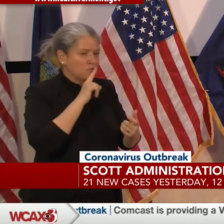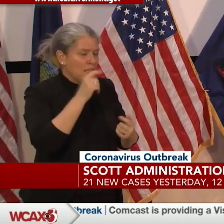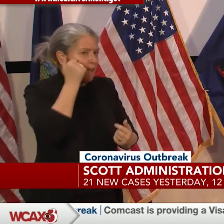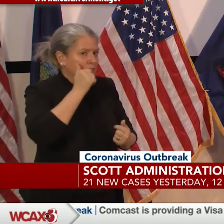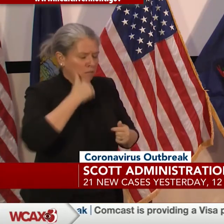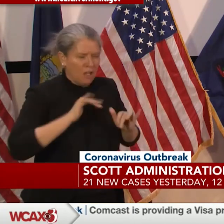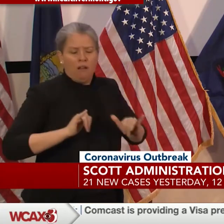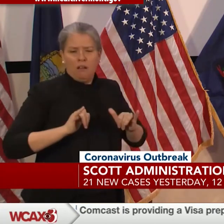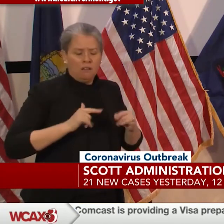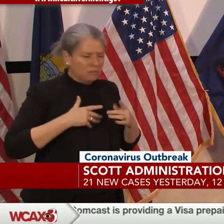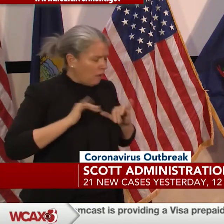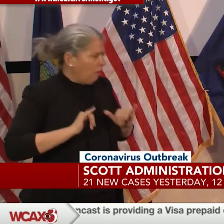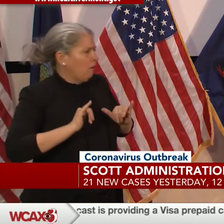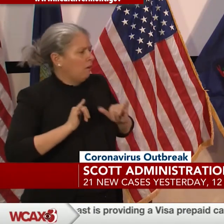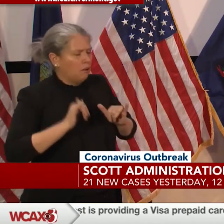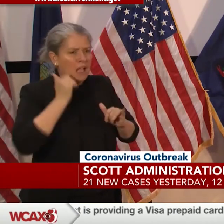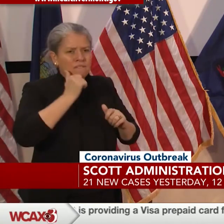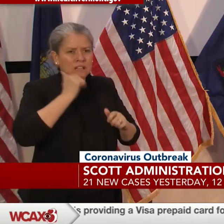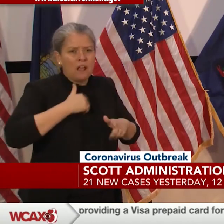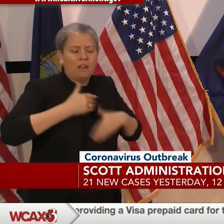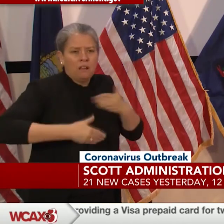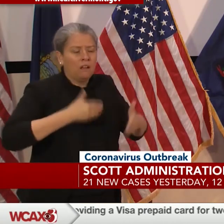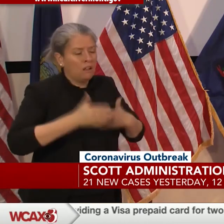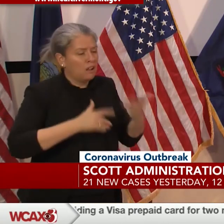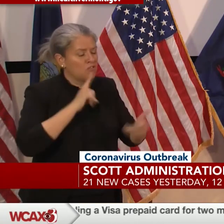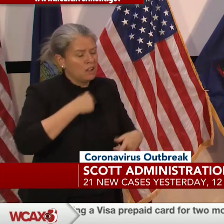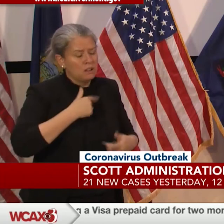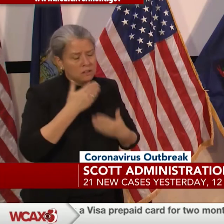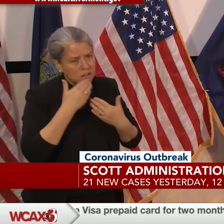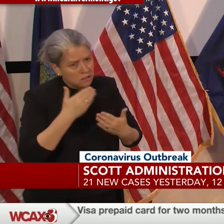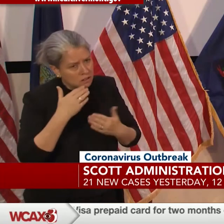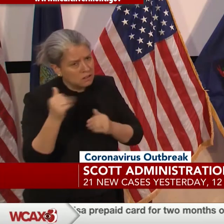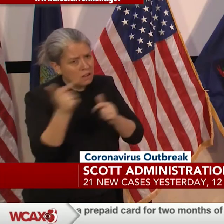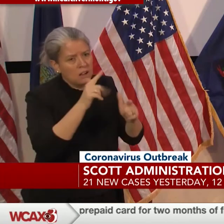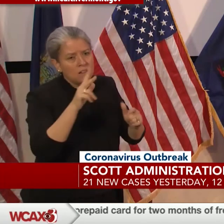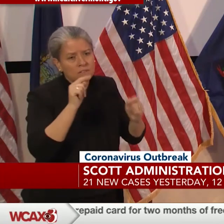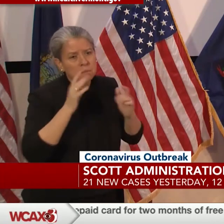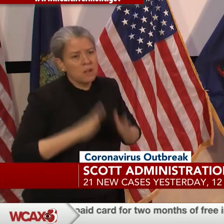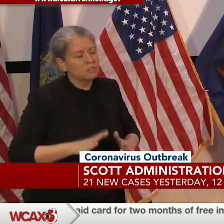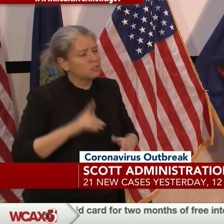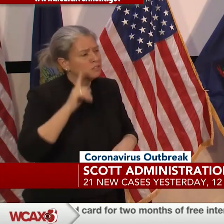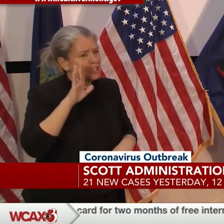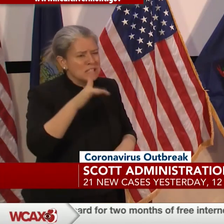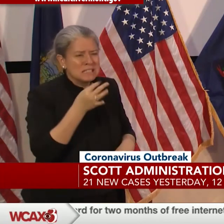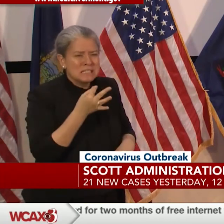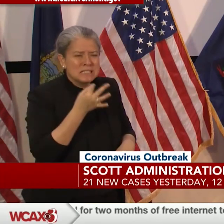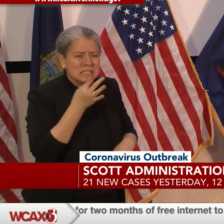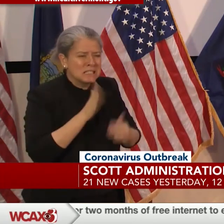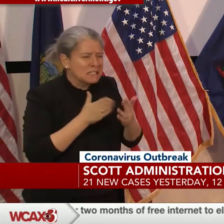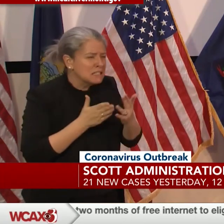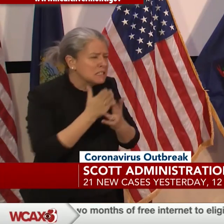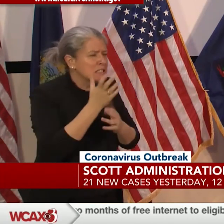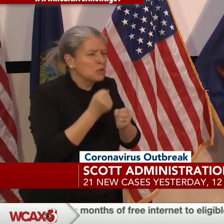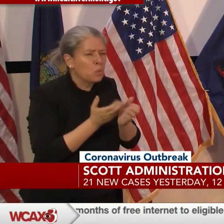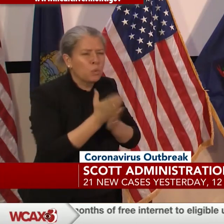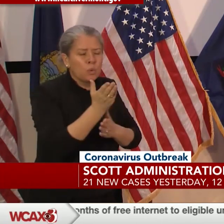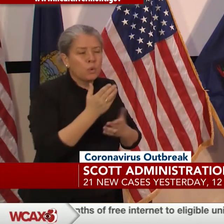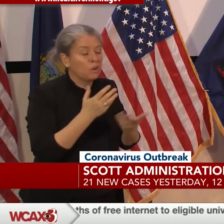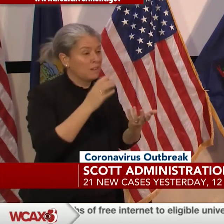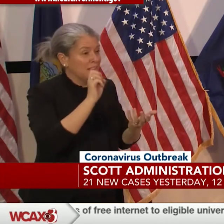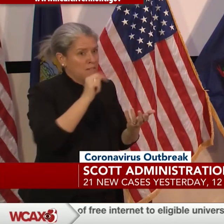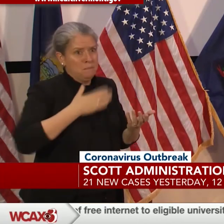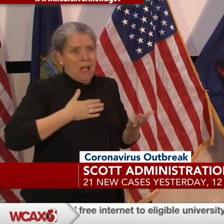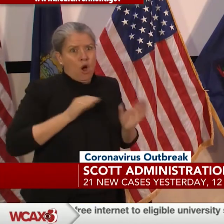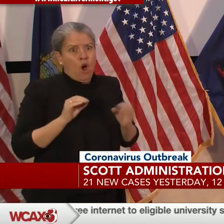go, and I take my hat off to all Vermonters for finding their way through this. I mean, even our